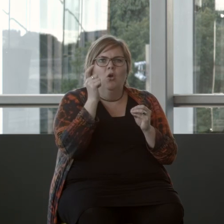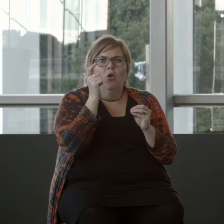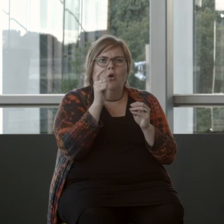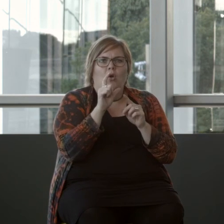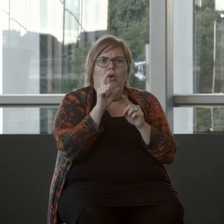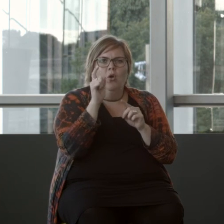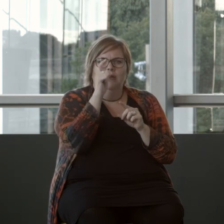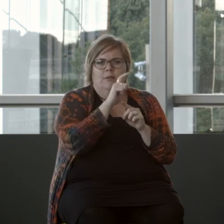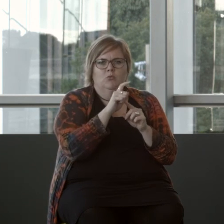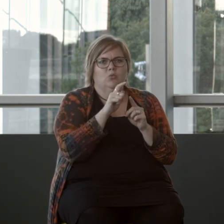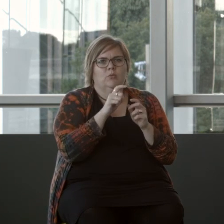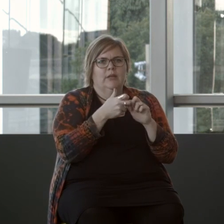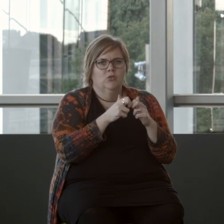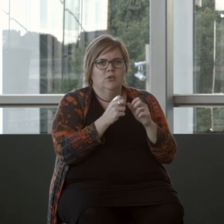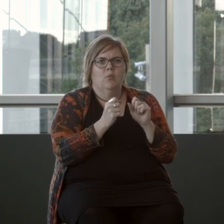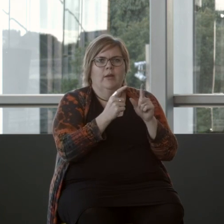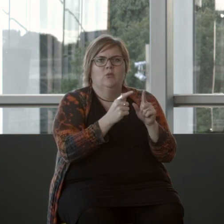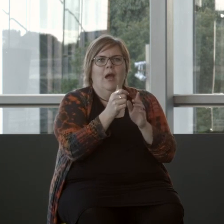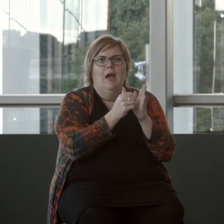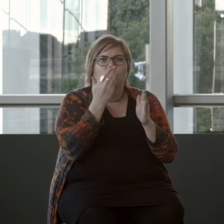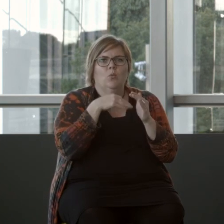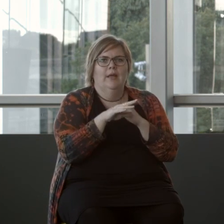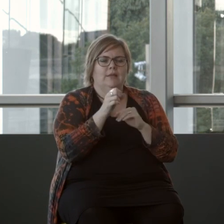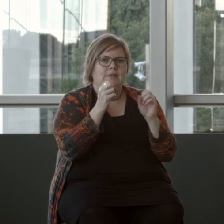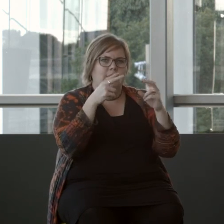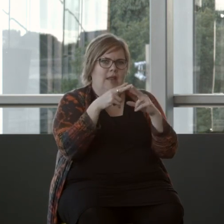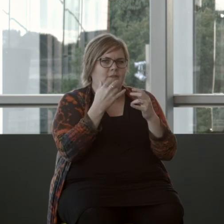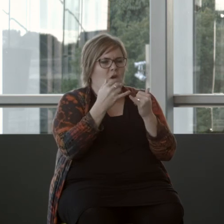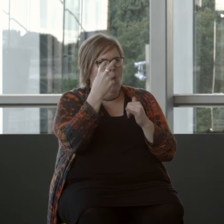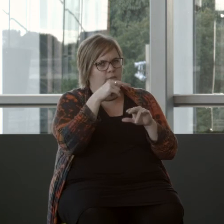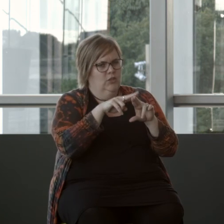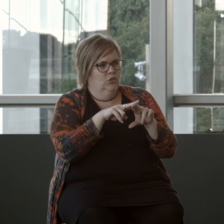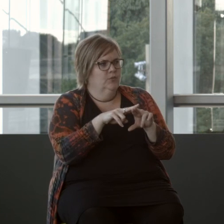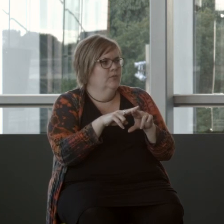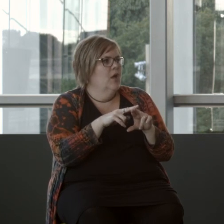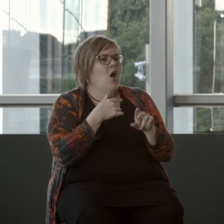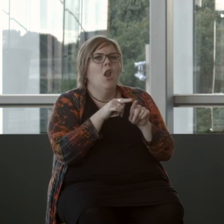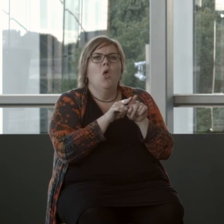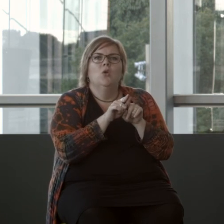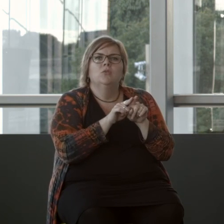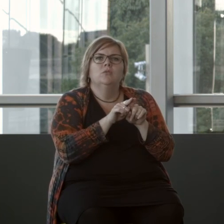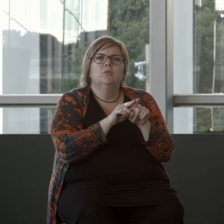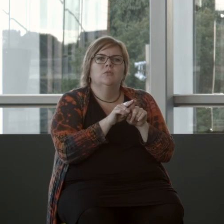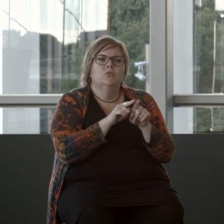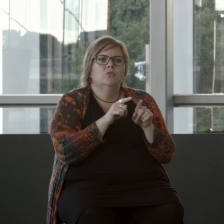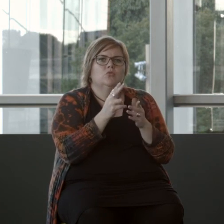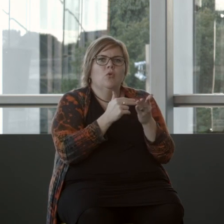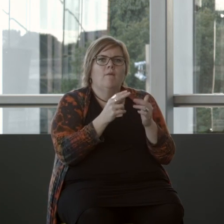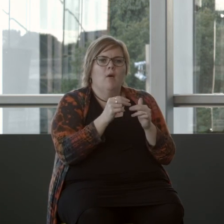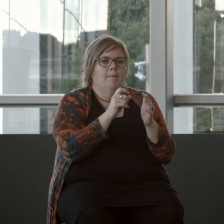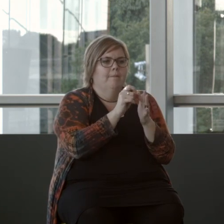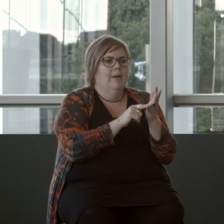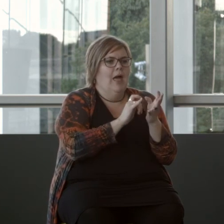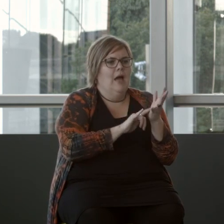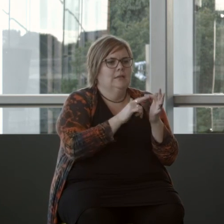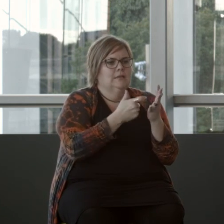I trained at Julian Ashton Art School in Sydney, which is a really old-fashioned art school. I learnt to draw from plaster casts and had to do that for